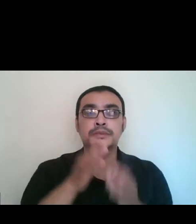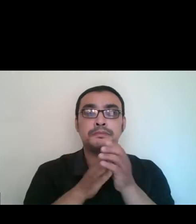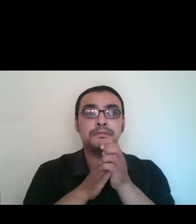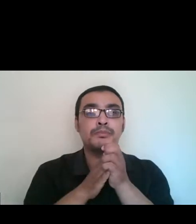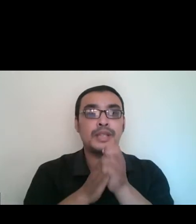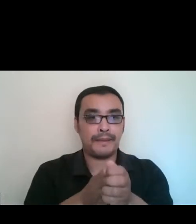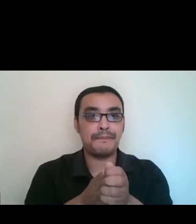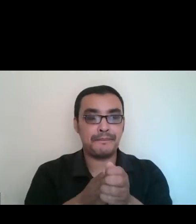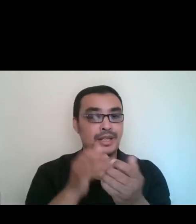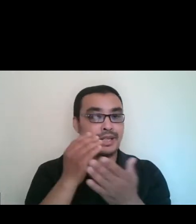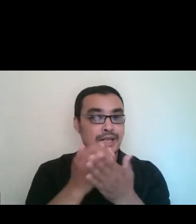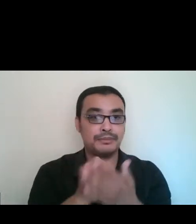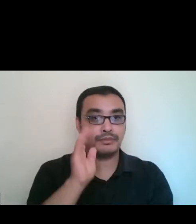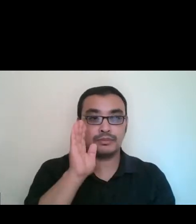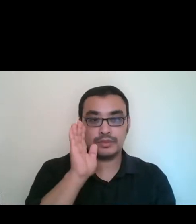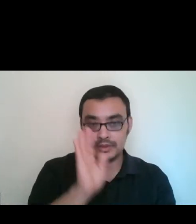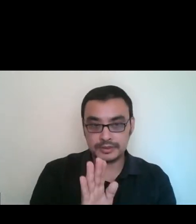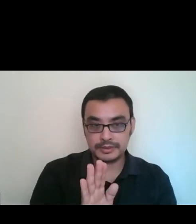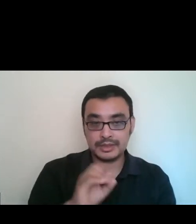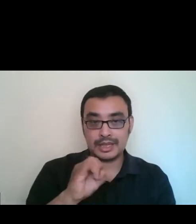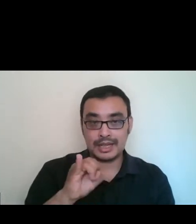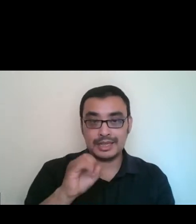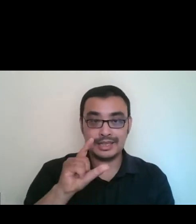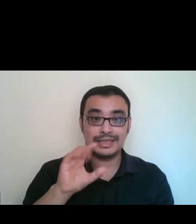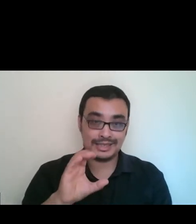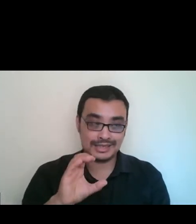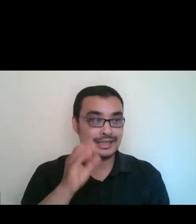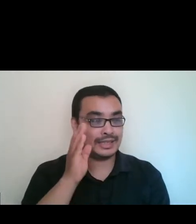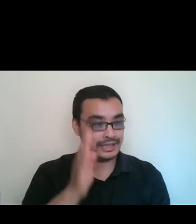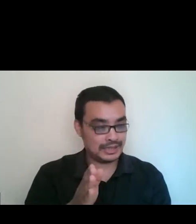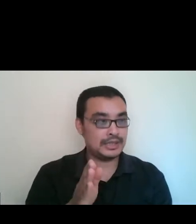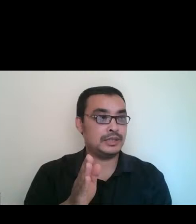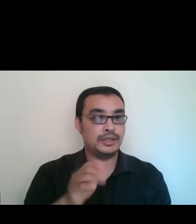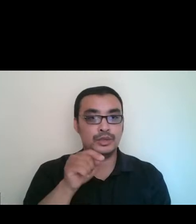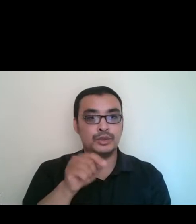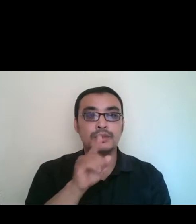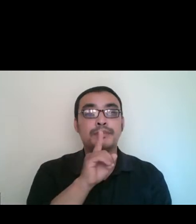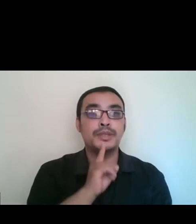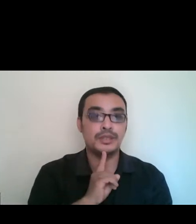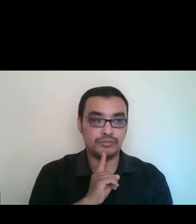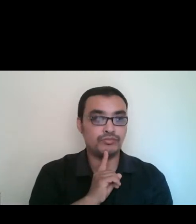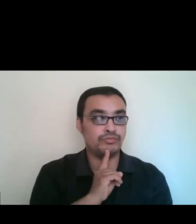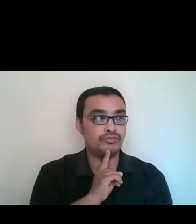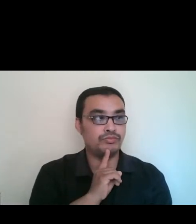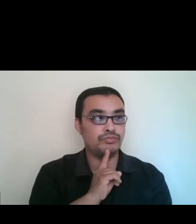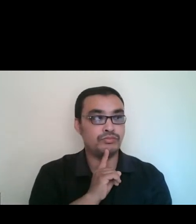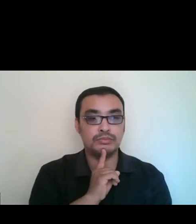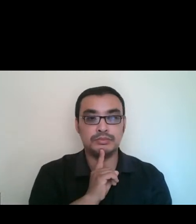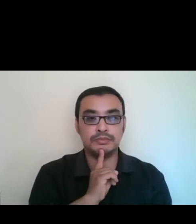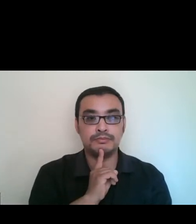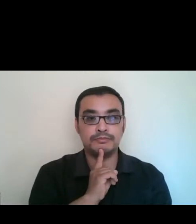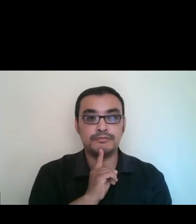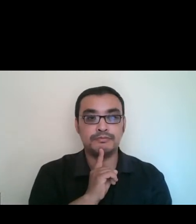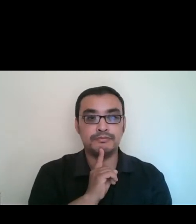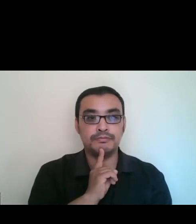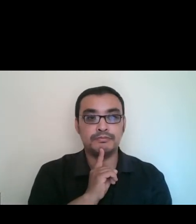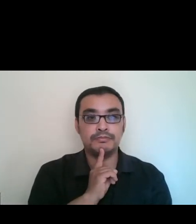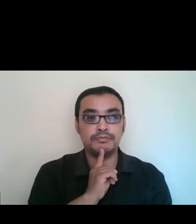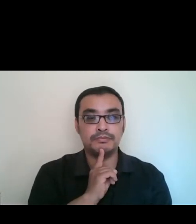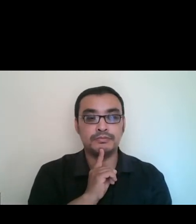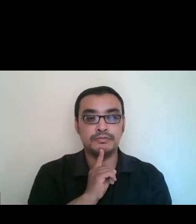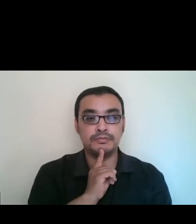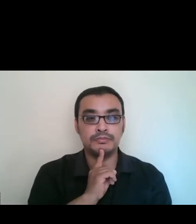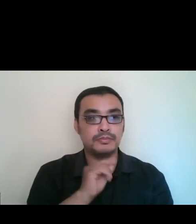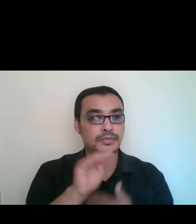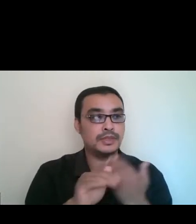which is a program that ILC has launched this year with the aim of, as we say, cultivating the